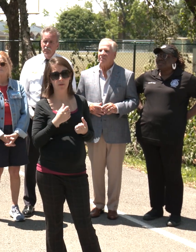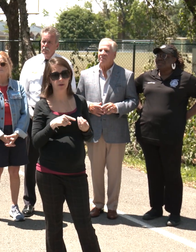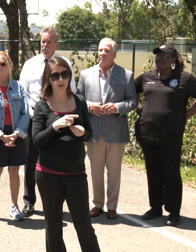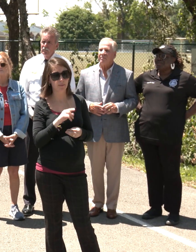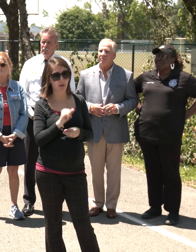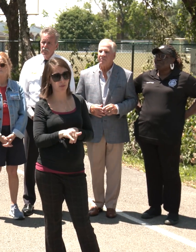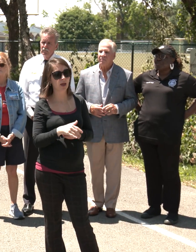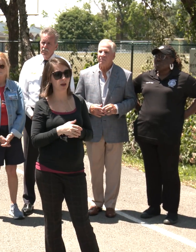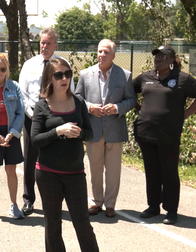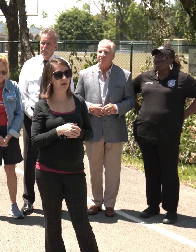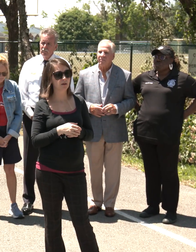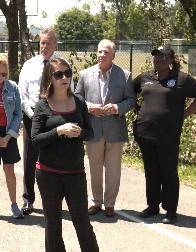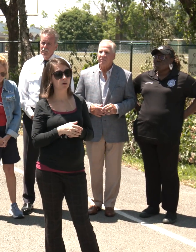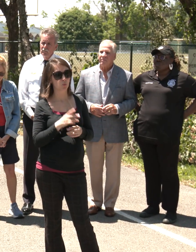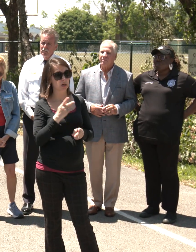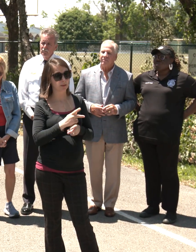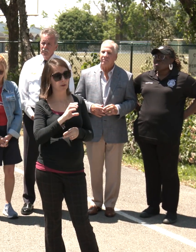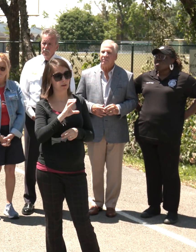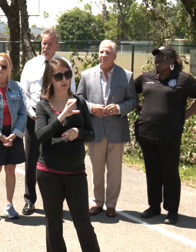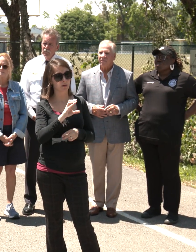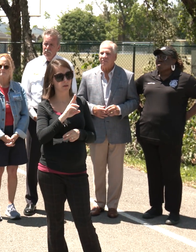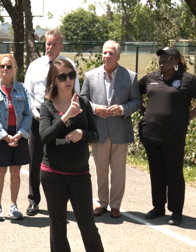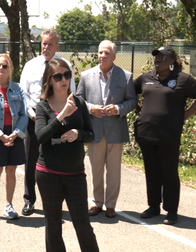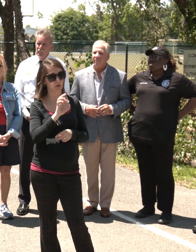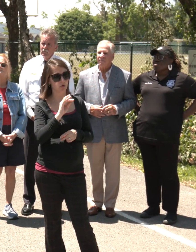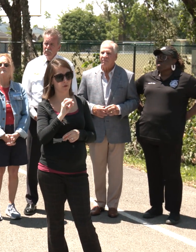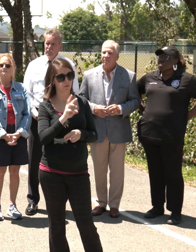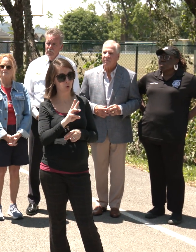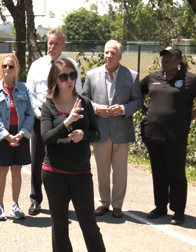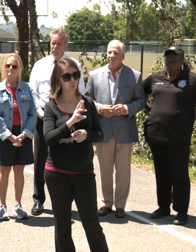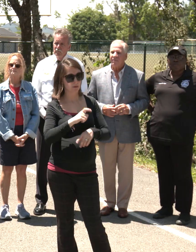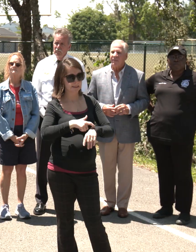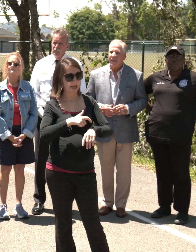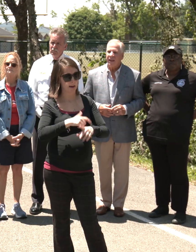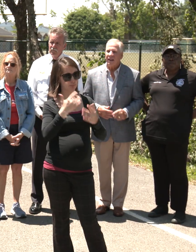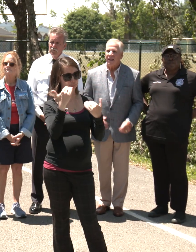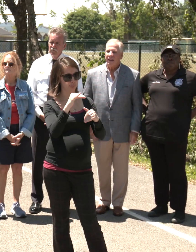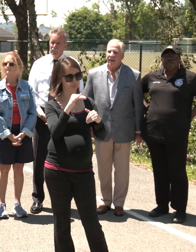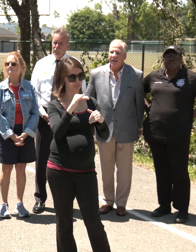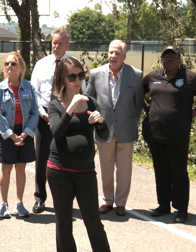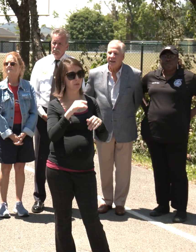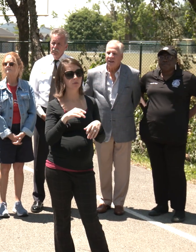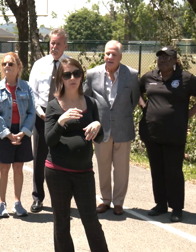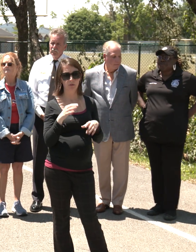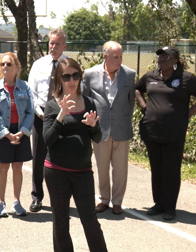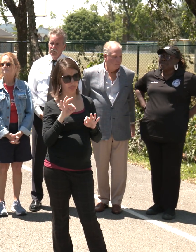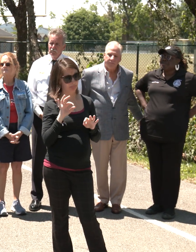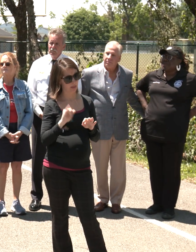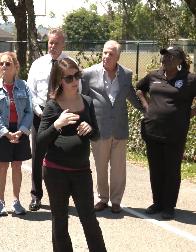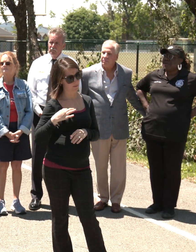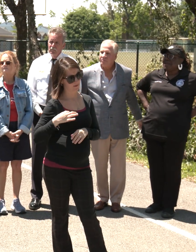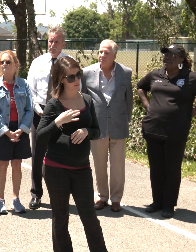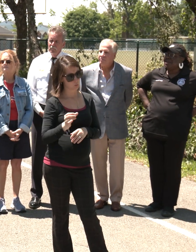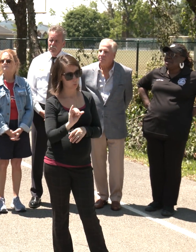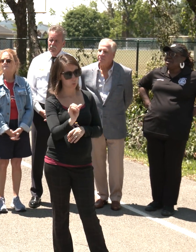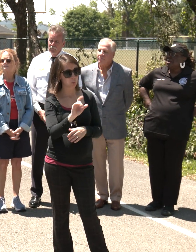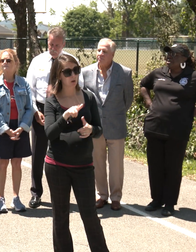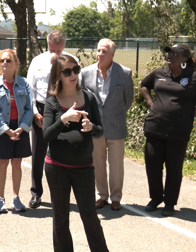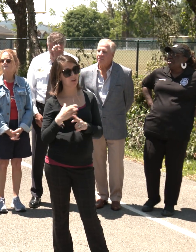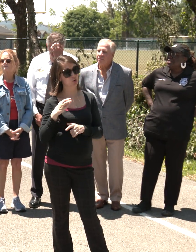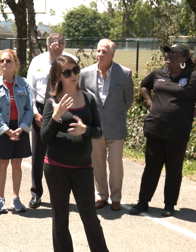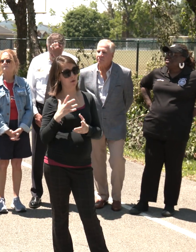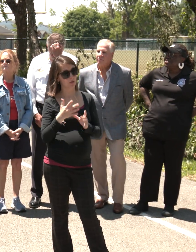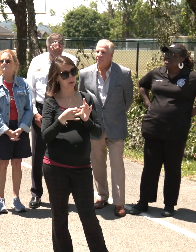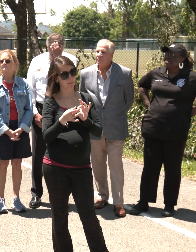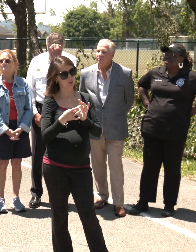We are keeping the curfew in place. That's been very helpful. And this, as the chief pointed out